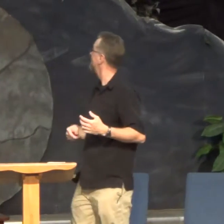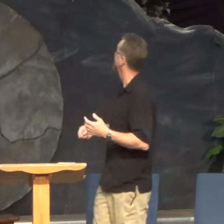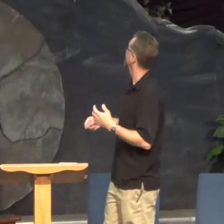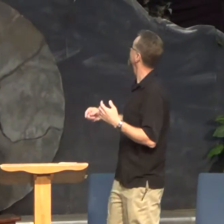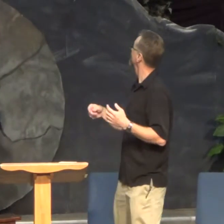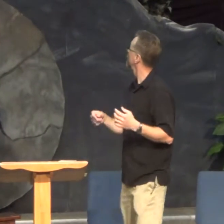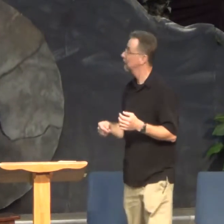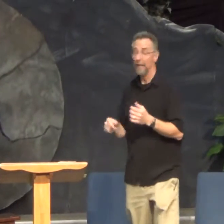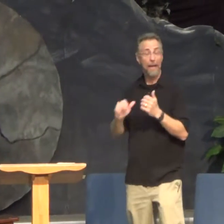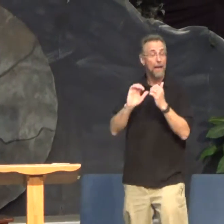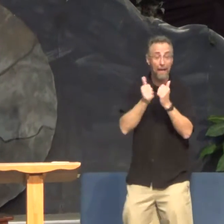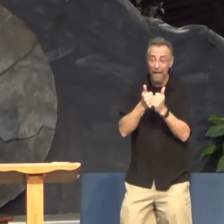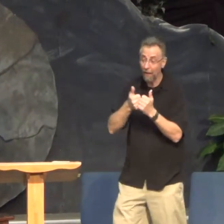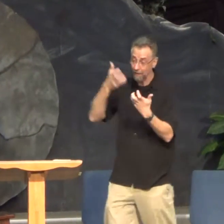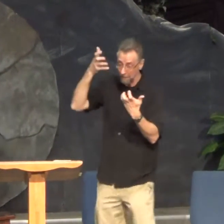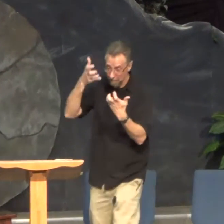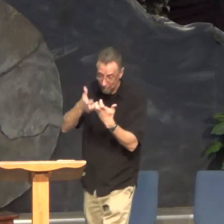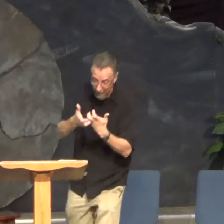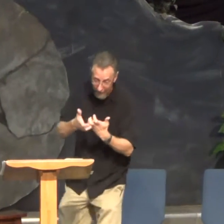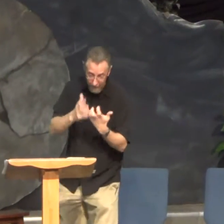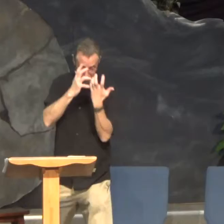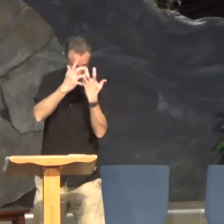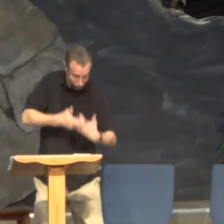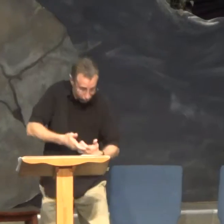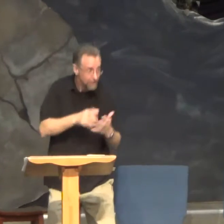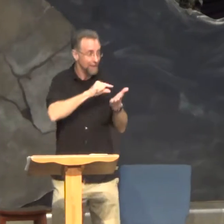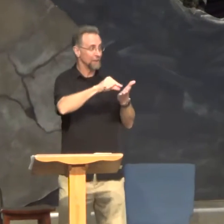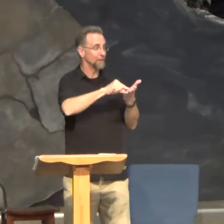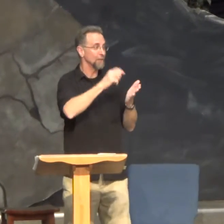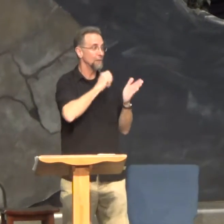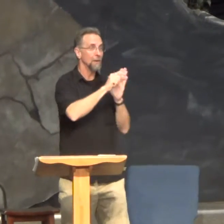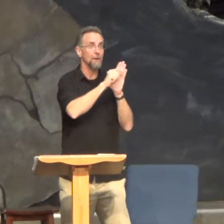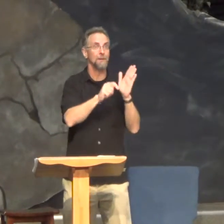On the 40th day, he ascended to heaven. Yeah, we see how it fits with the scriptures.